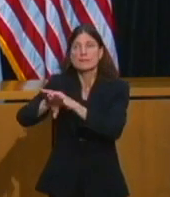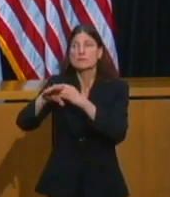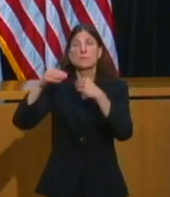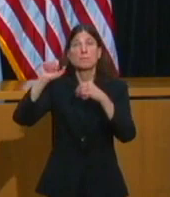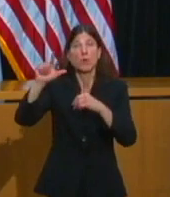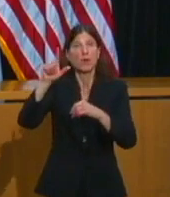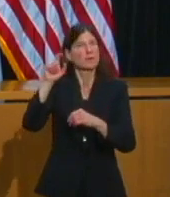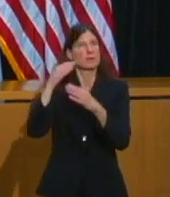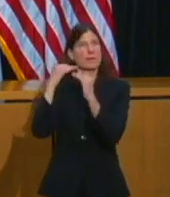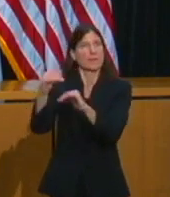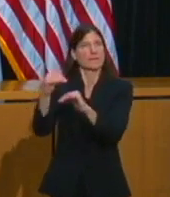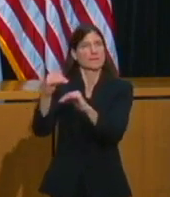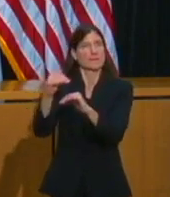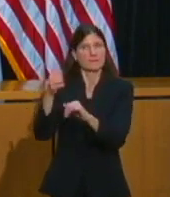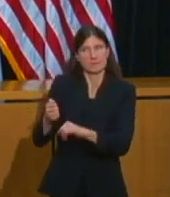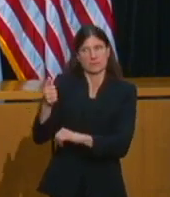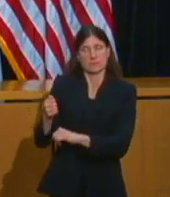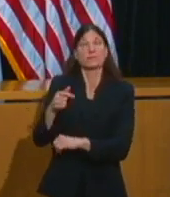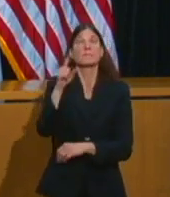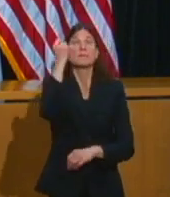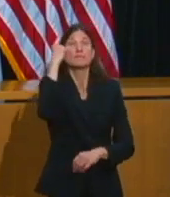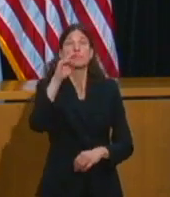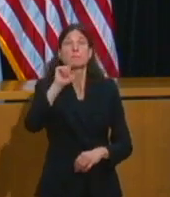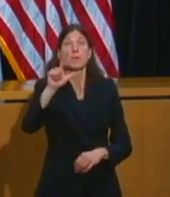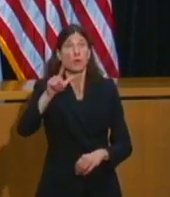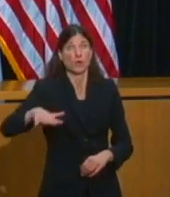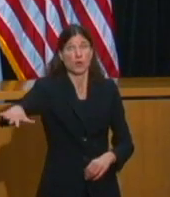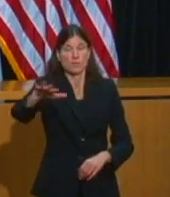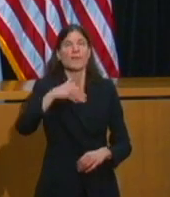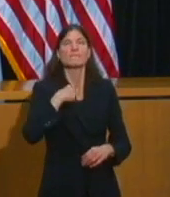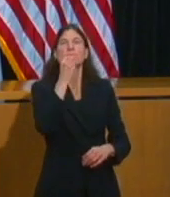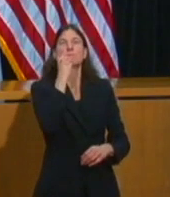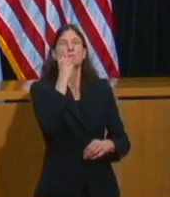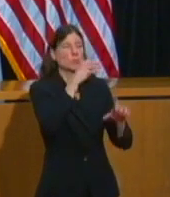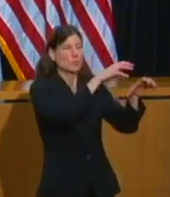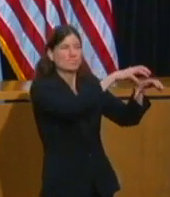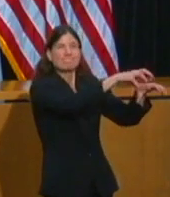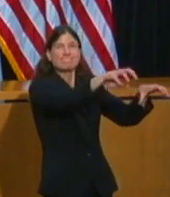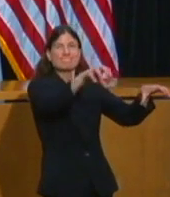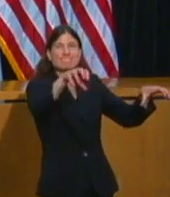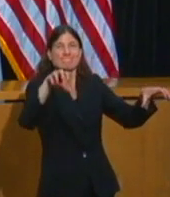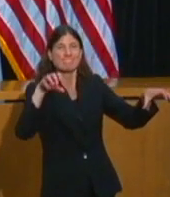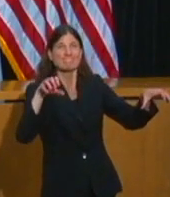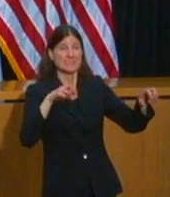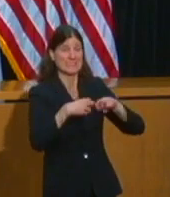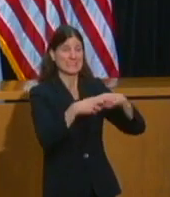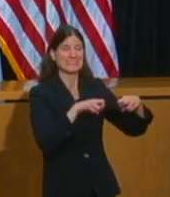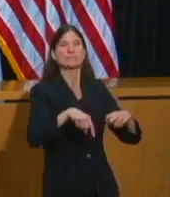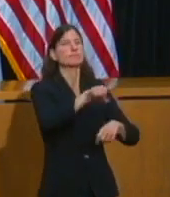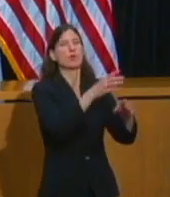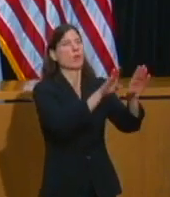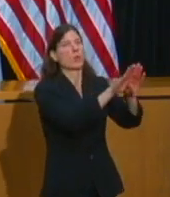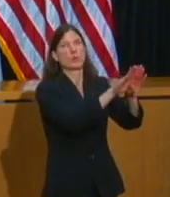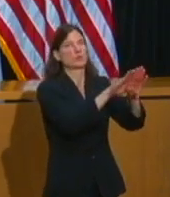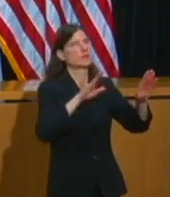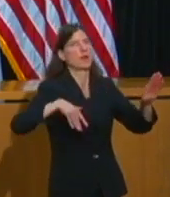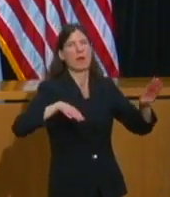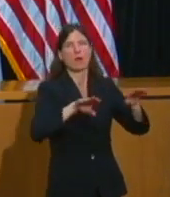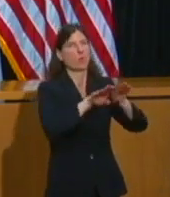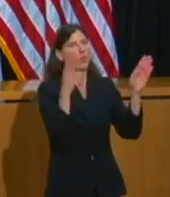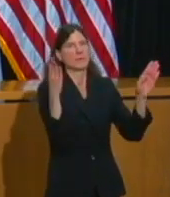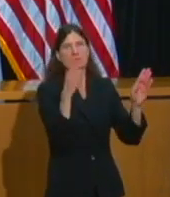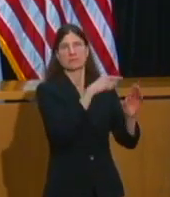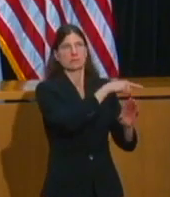closed. Third, we want to continue to give older adults exclusive time to access food and medications. And